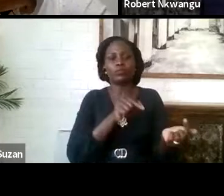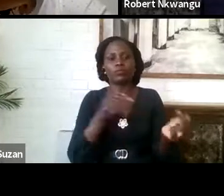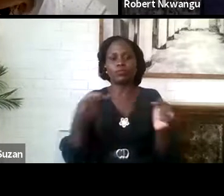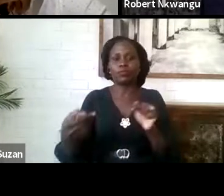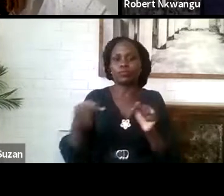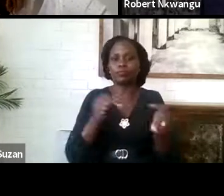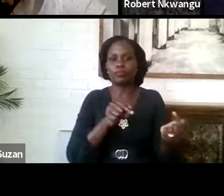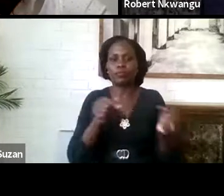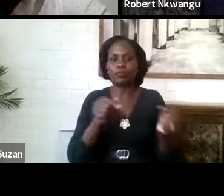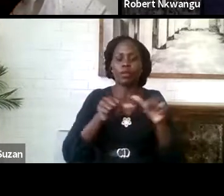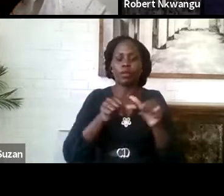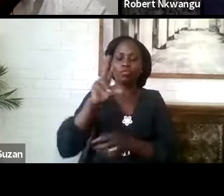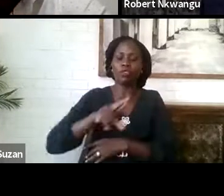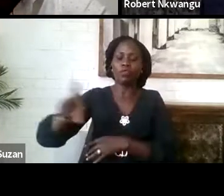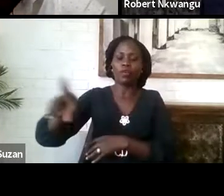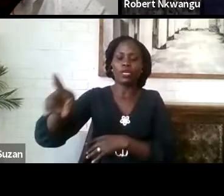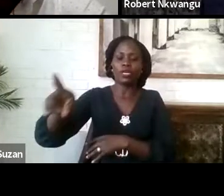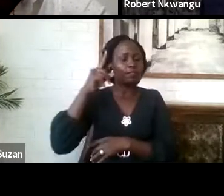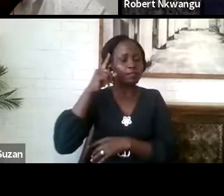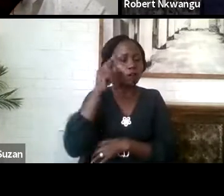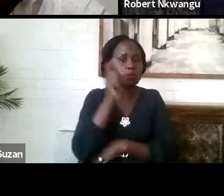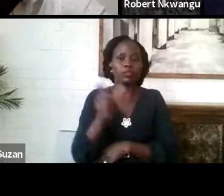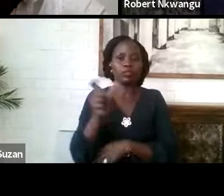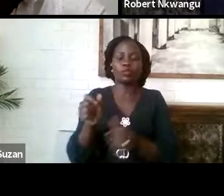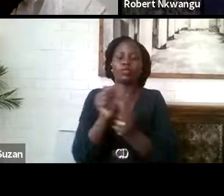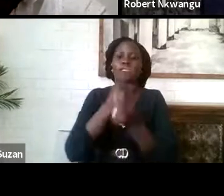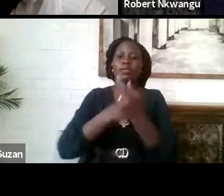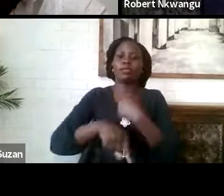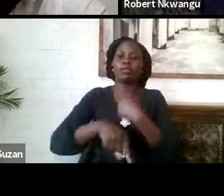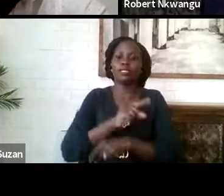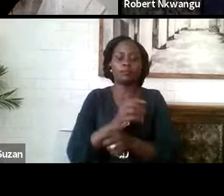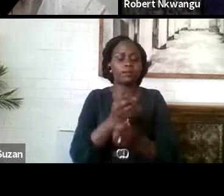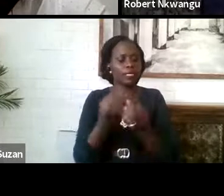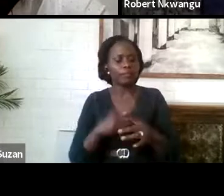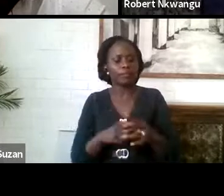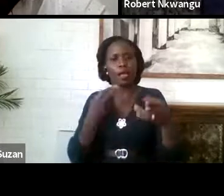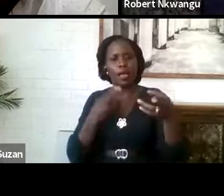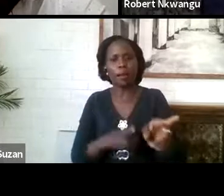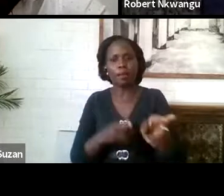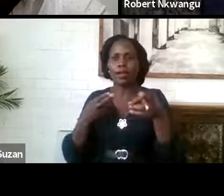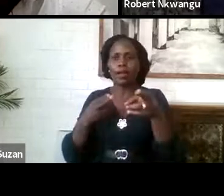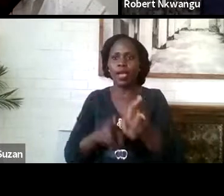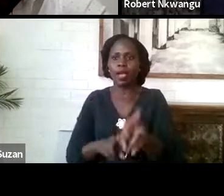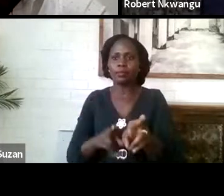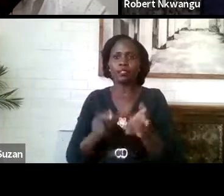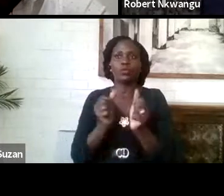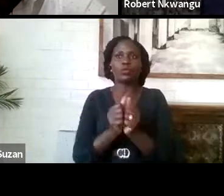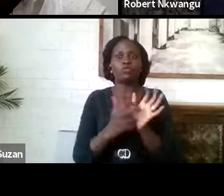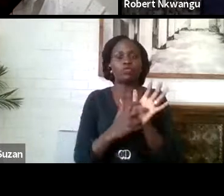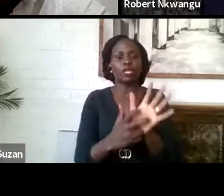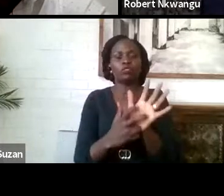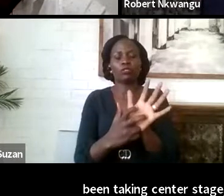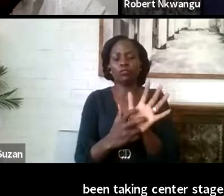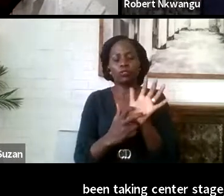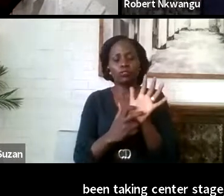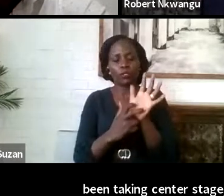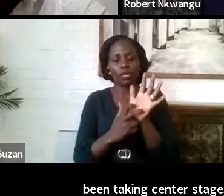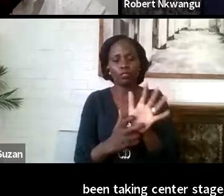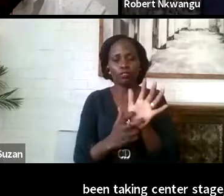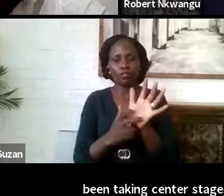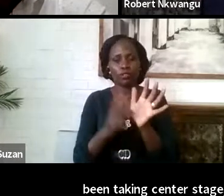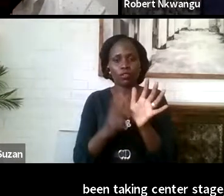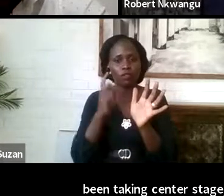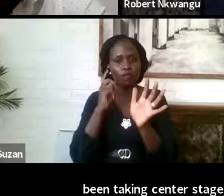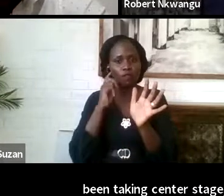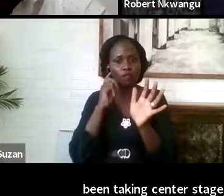disability has been taking center stage. And with the introduction of the Convention for Rights for Persons with Disability,